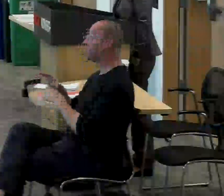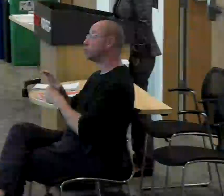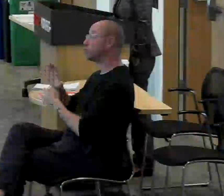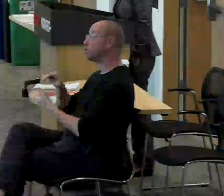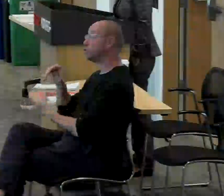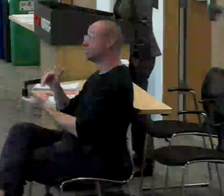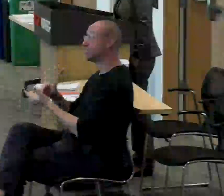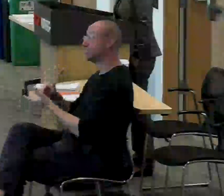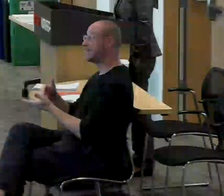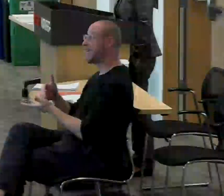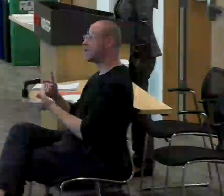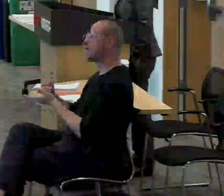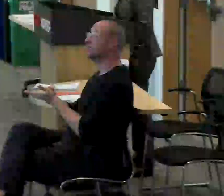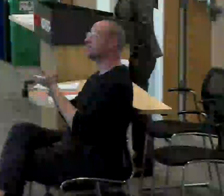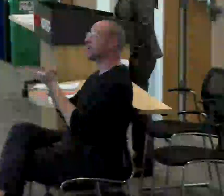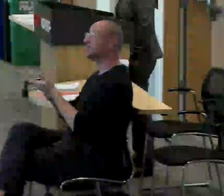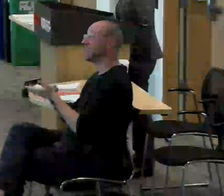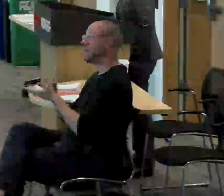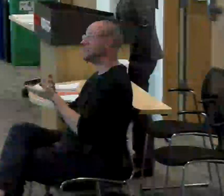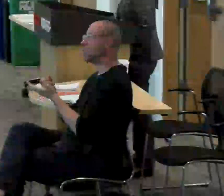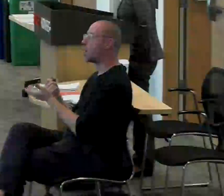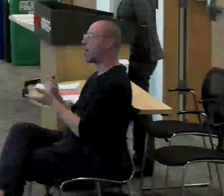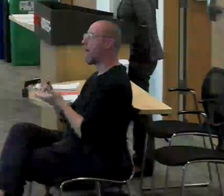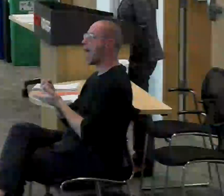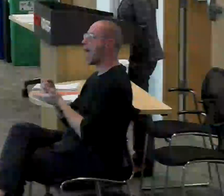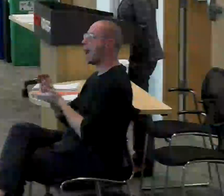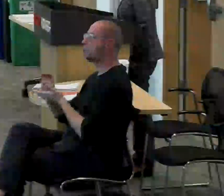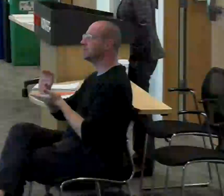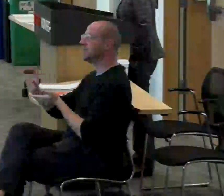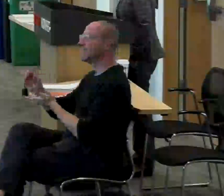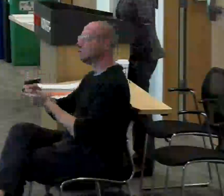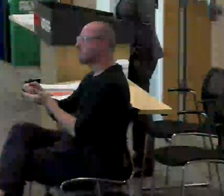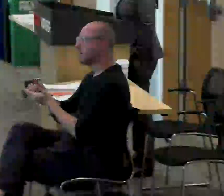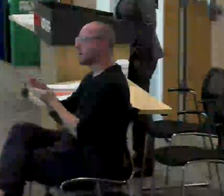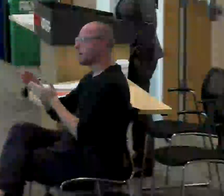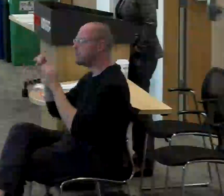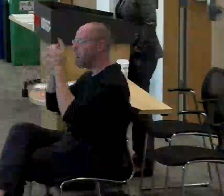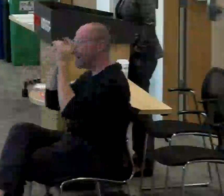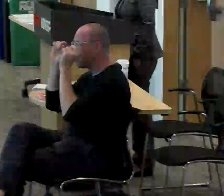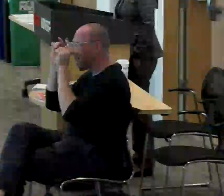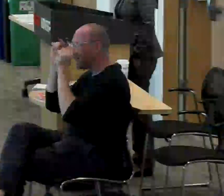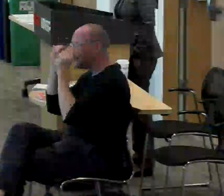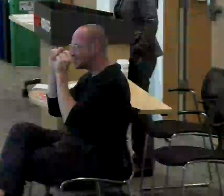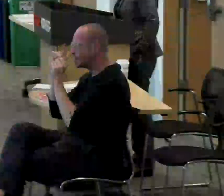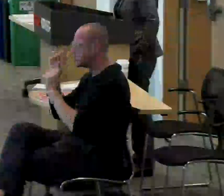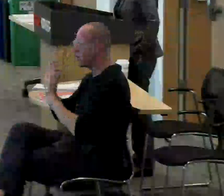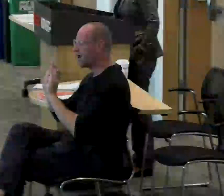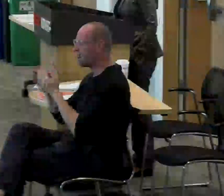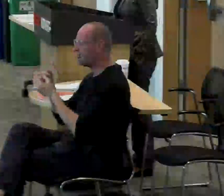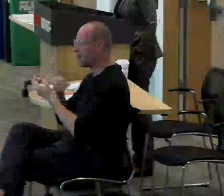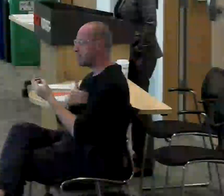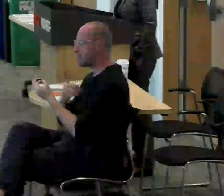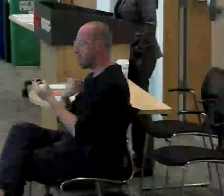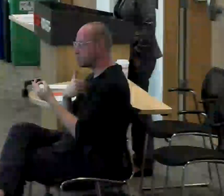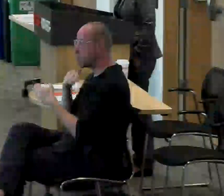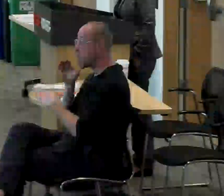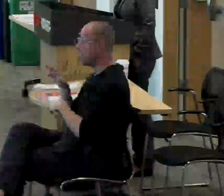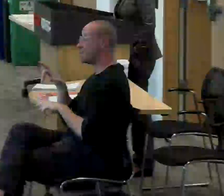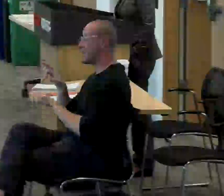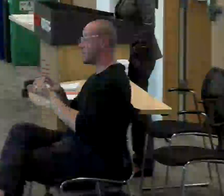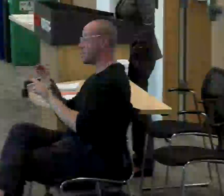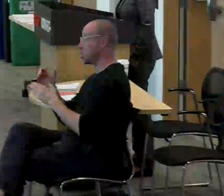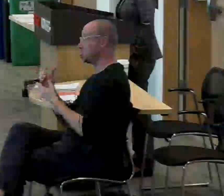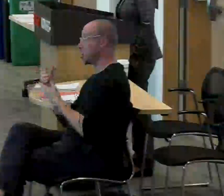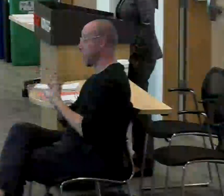purchase glasses for a family member. And they do look at income. It's not asset tested, but they do